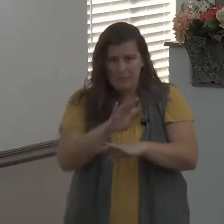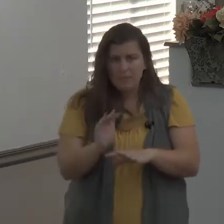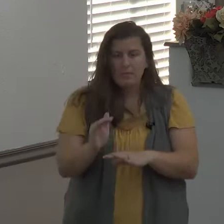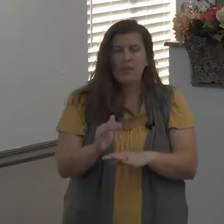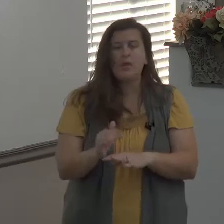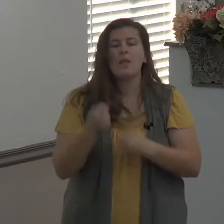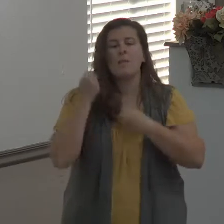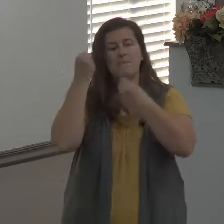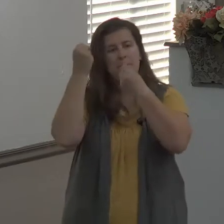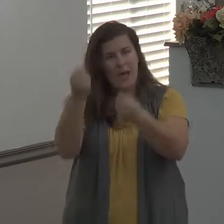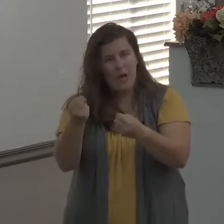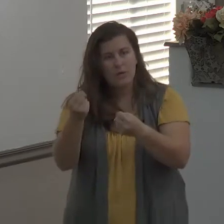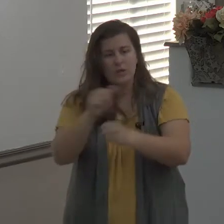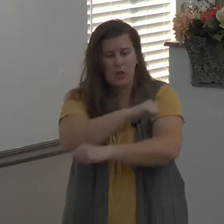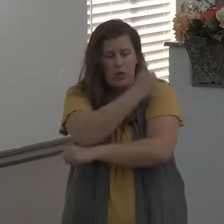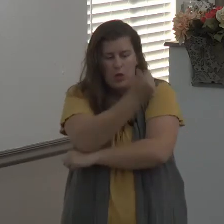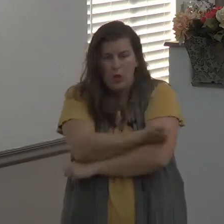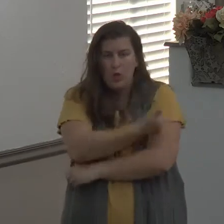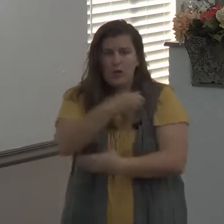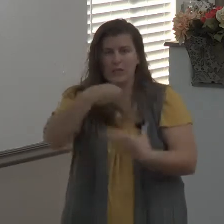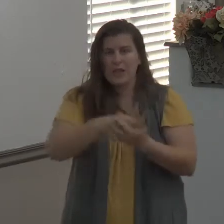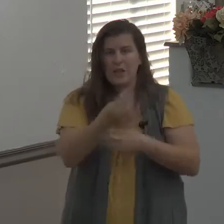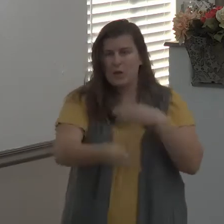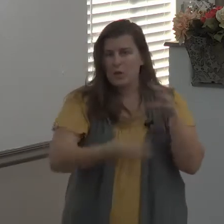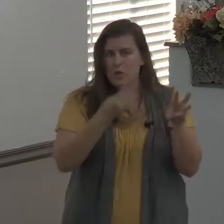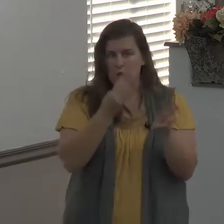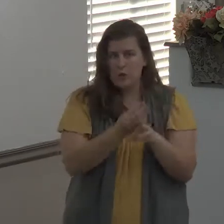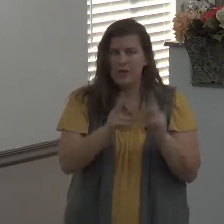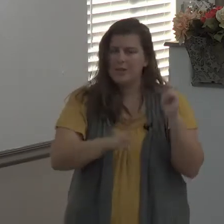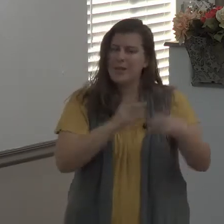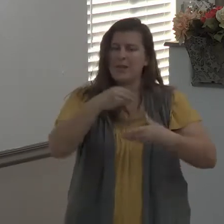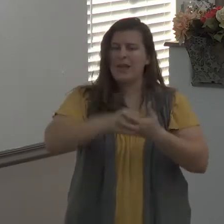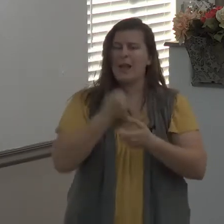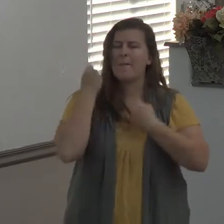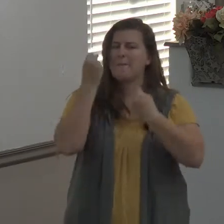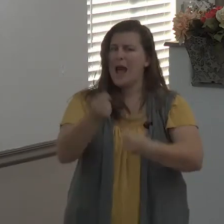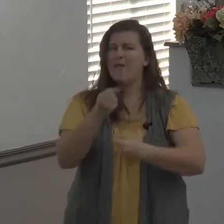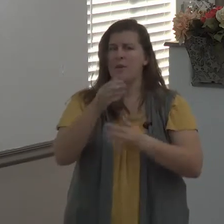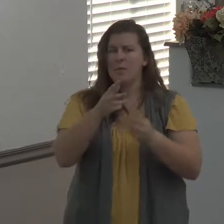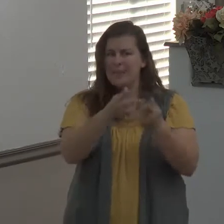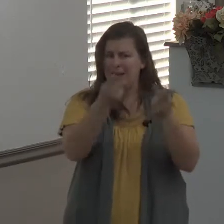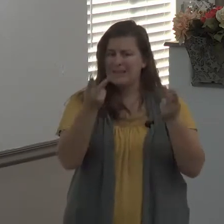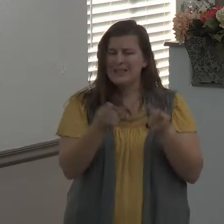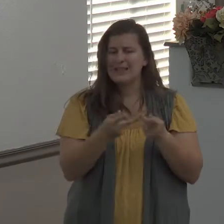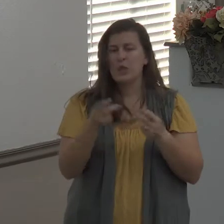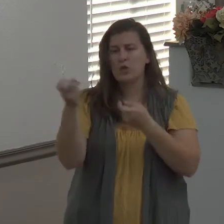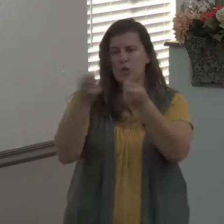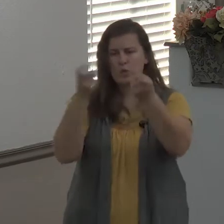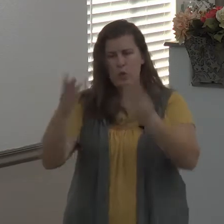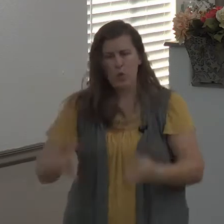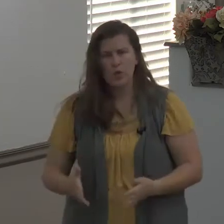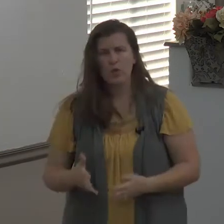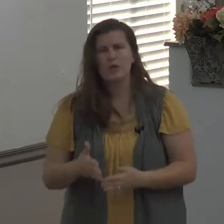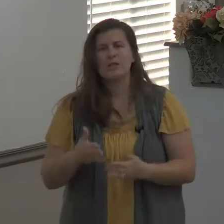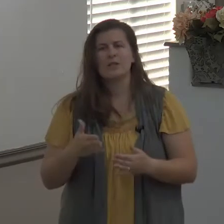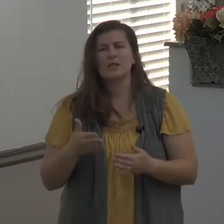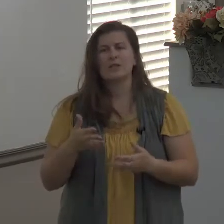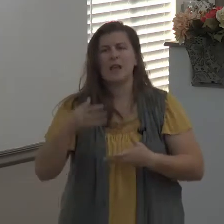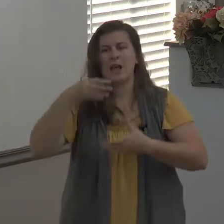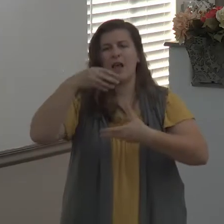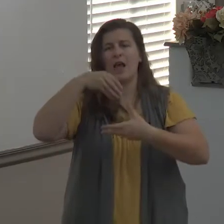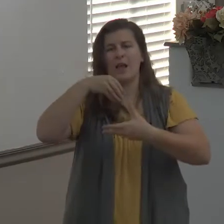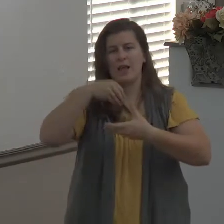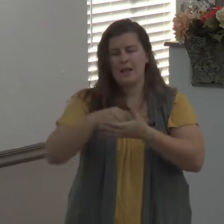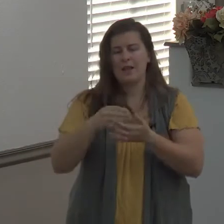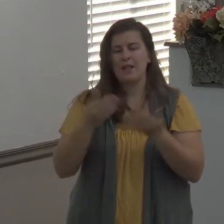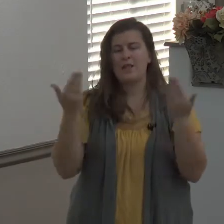root. And so God says, here's the root. It's the principalities. It's the powers. That means authorities. Those that are in powerful